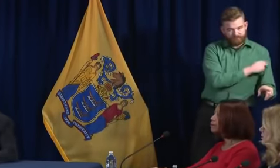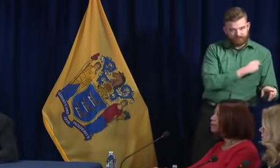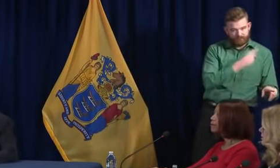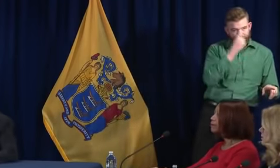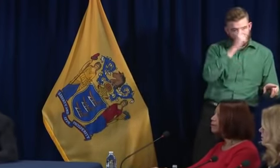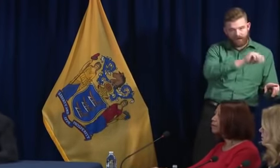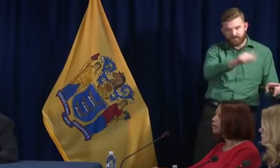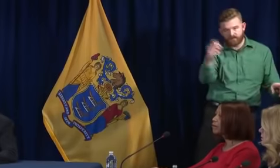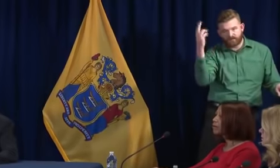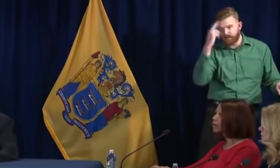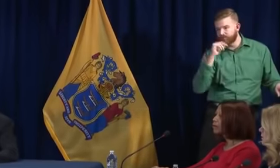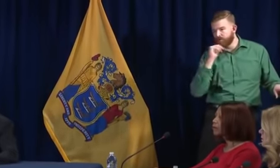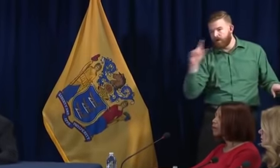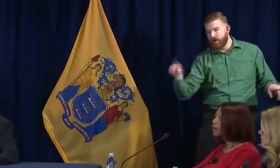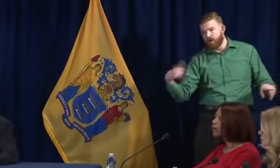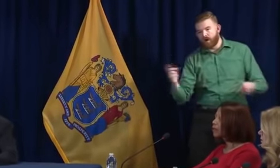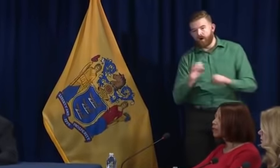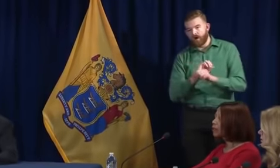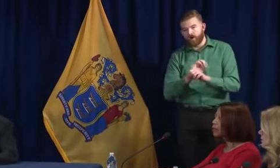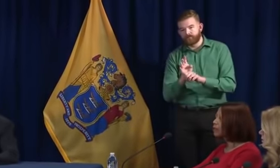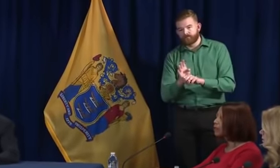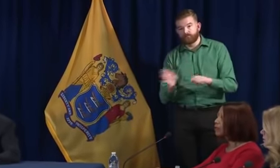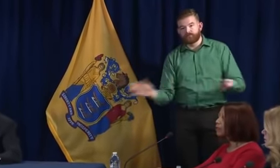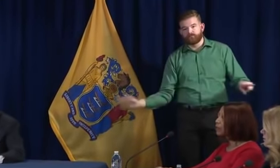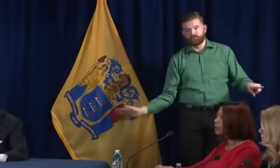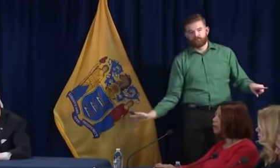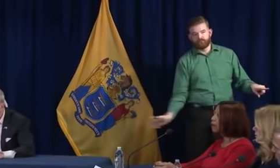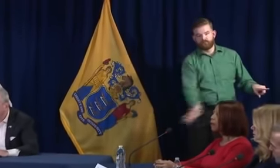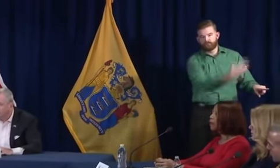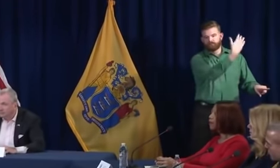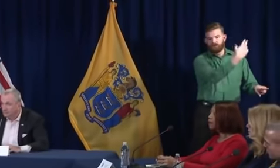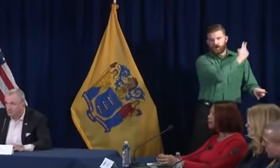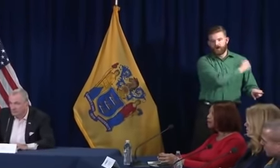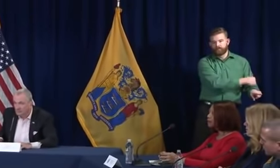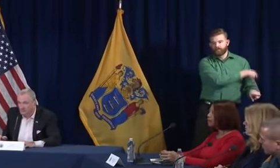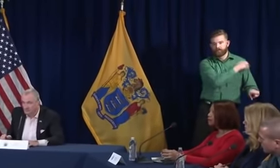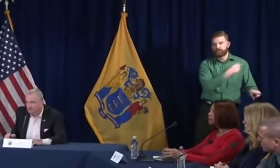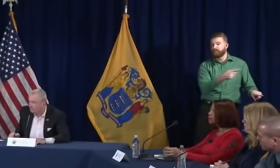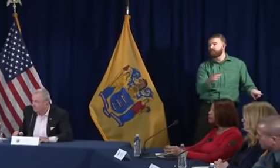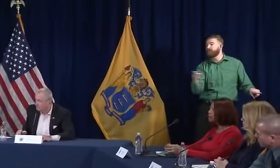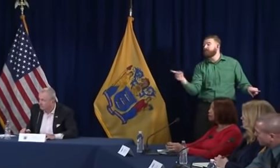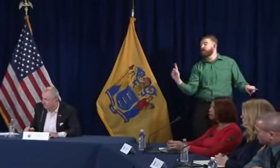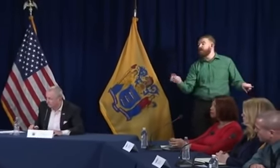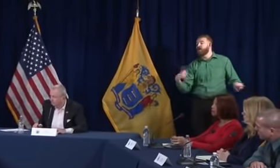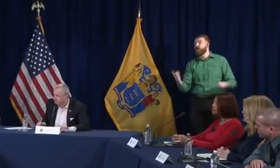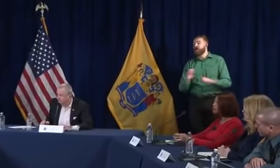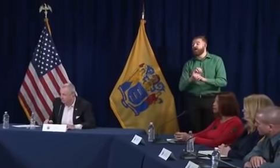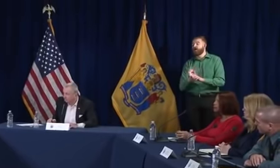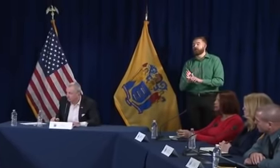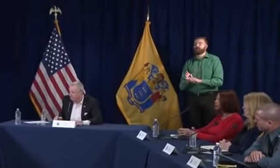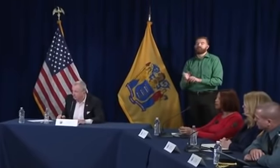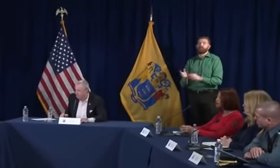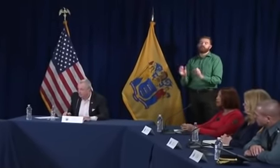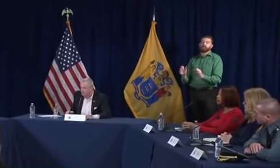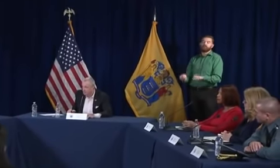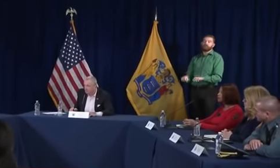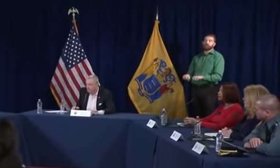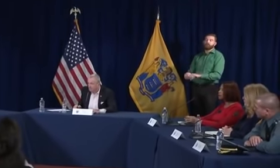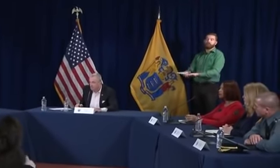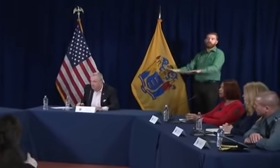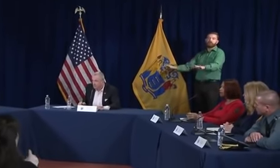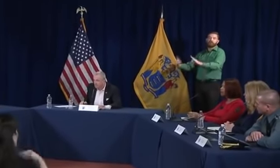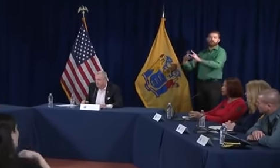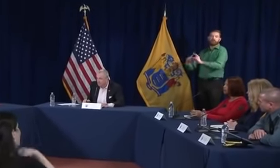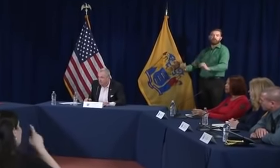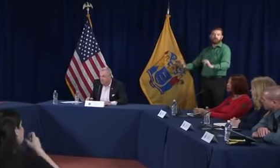going to come in two directions. One is going to be the COVID-19 patients, and then the other patients that come into the hospital through the emergency room